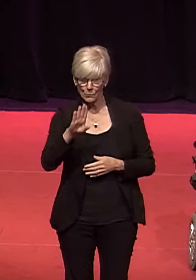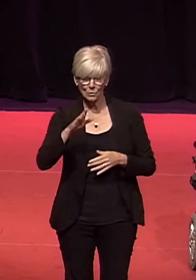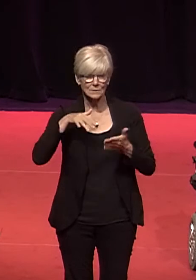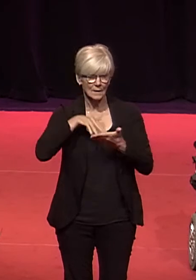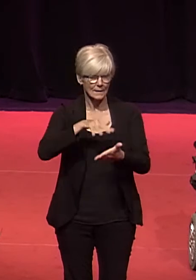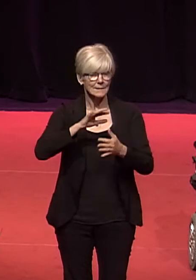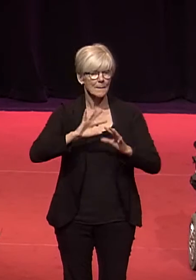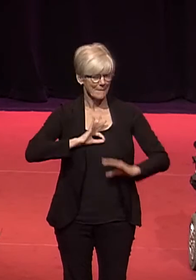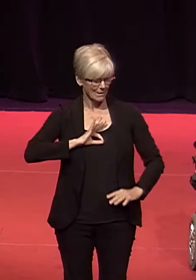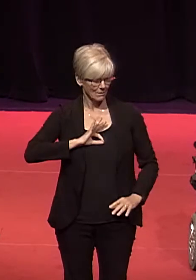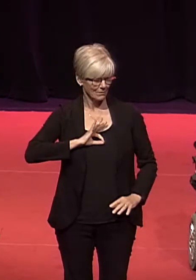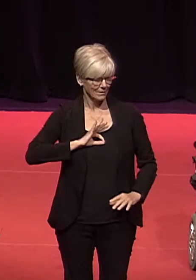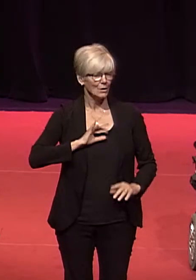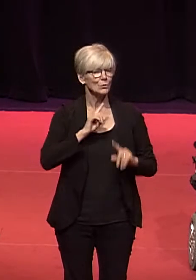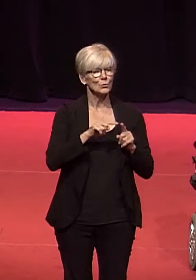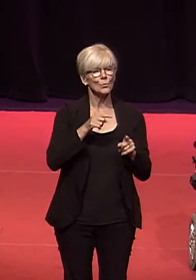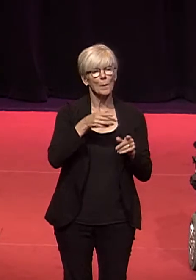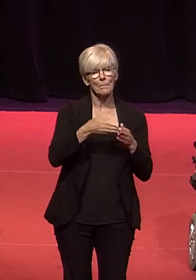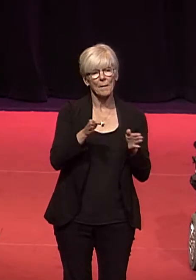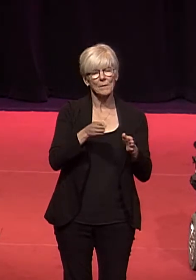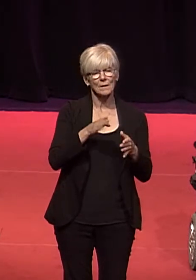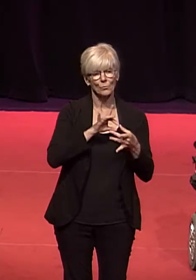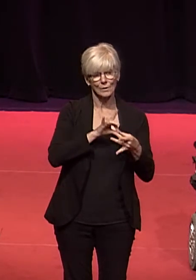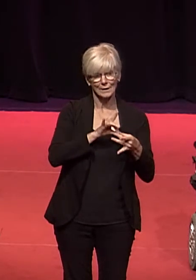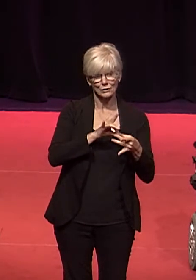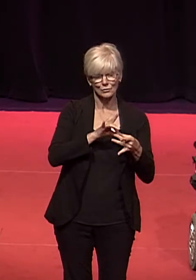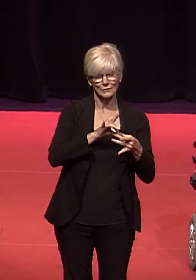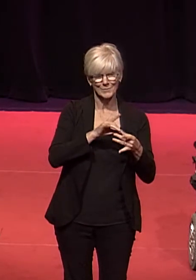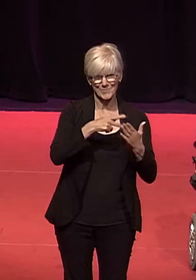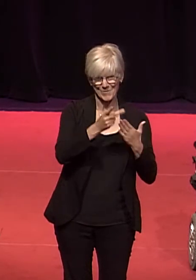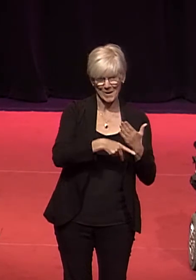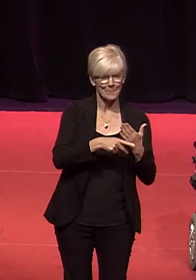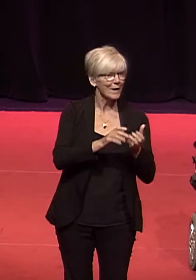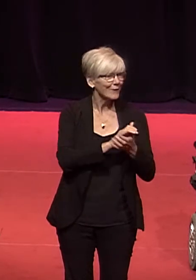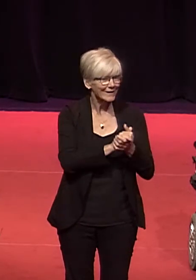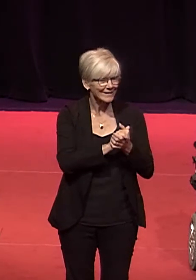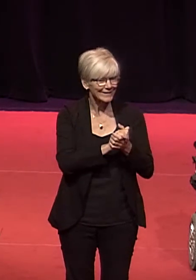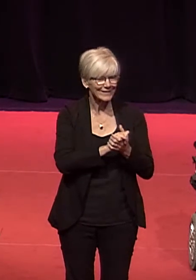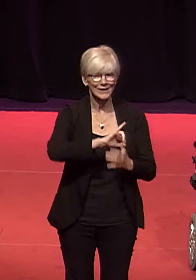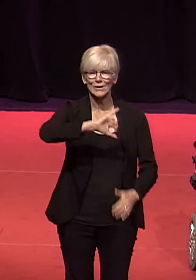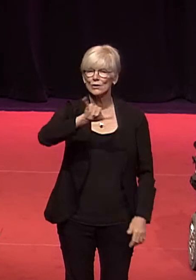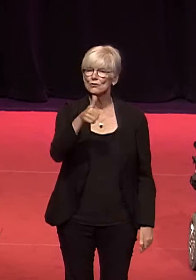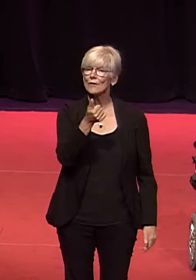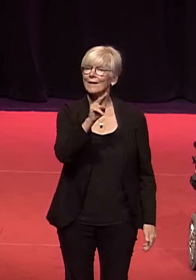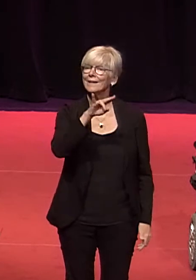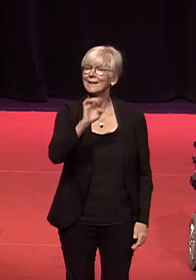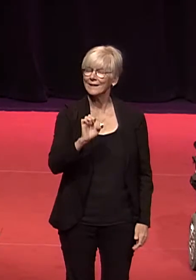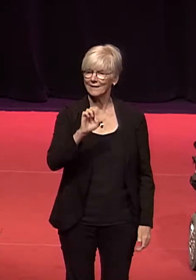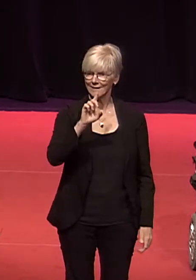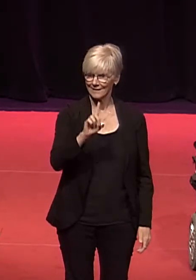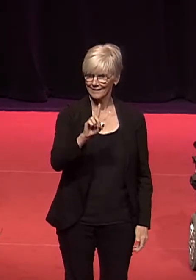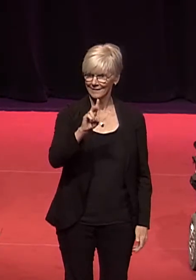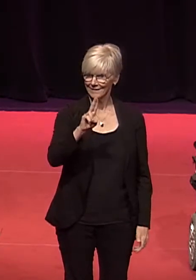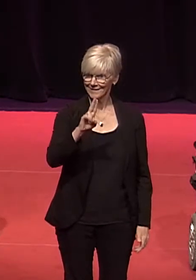a graduate of the Public Relations Program. Congratulations, Janine Duff.